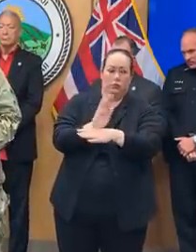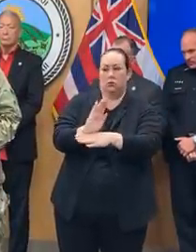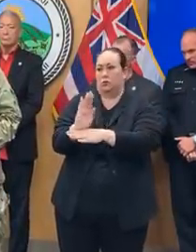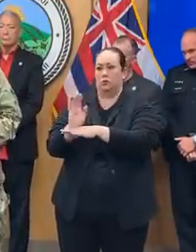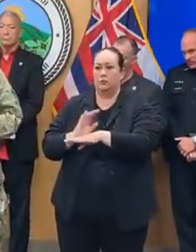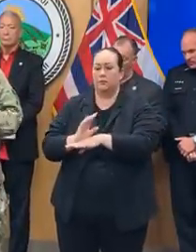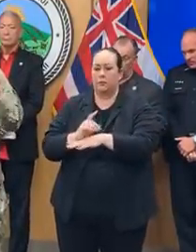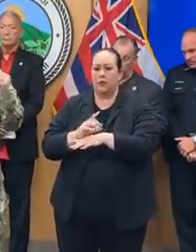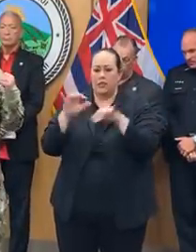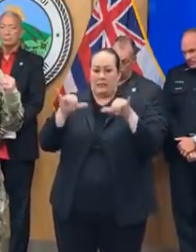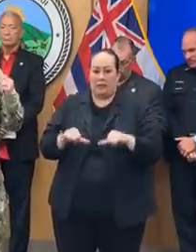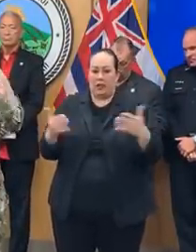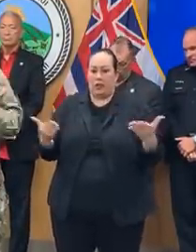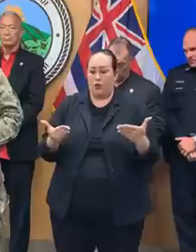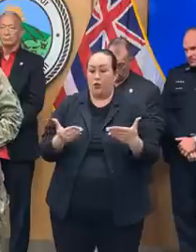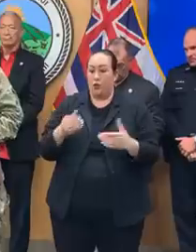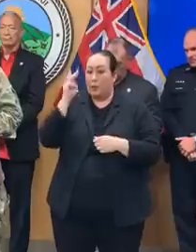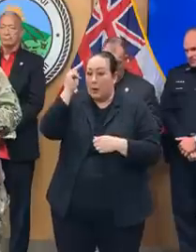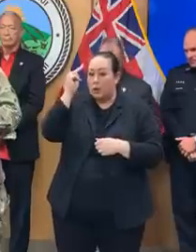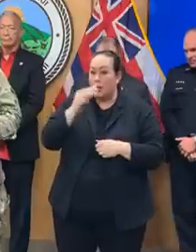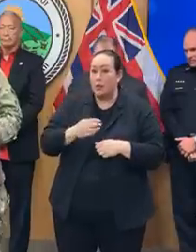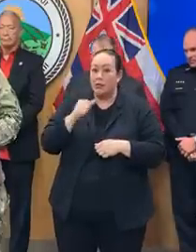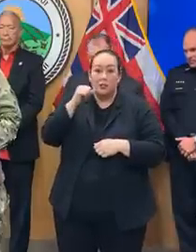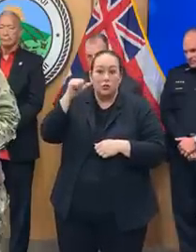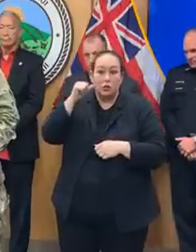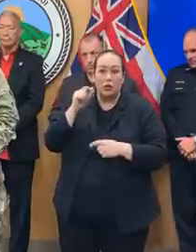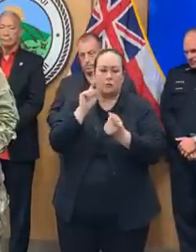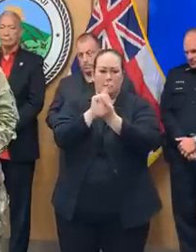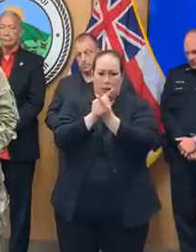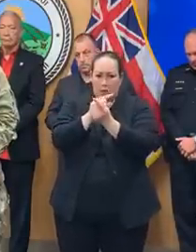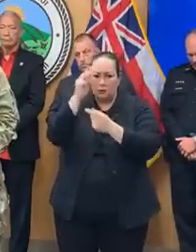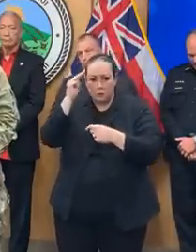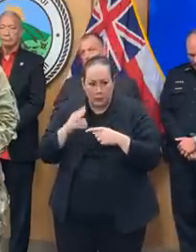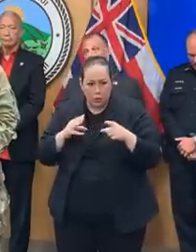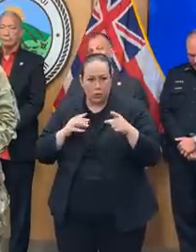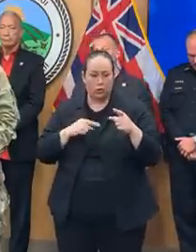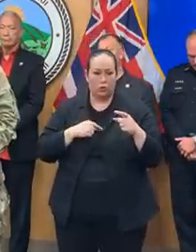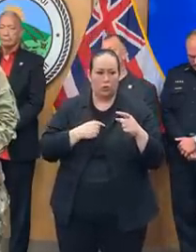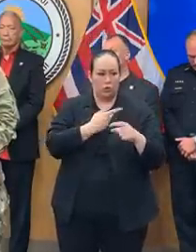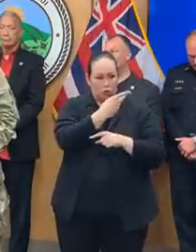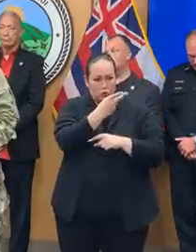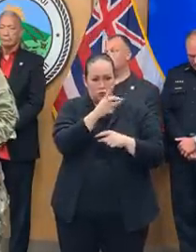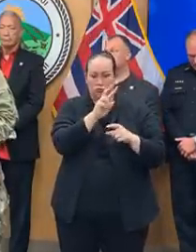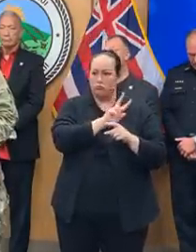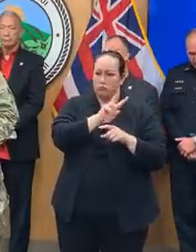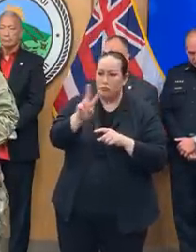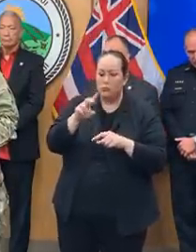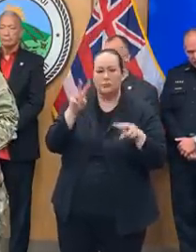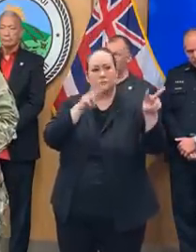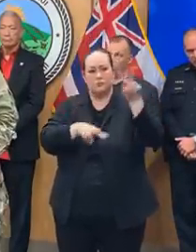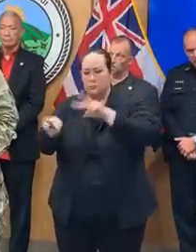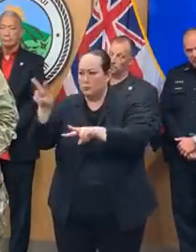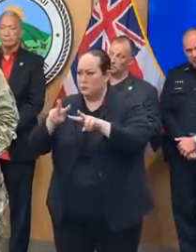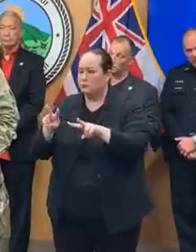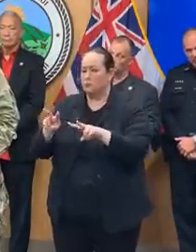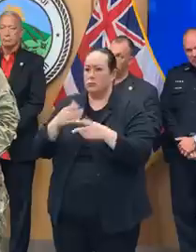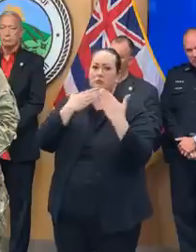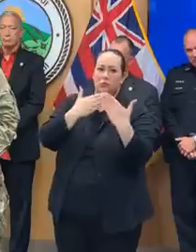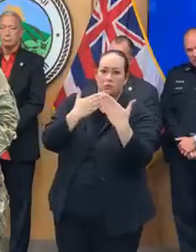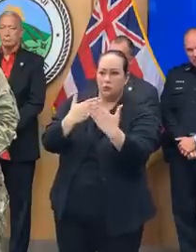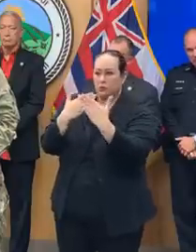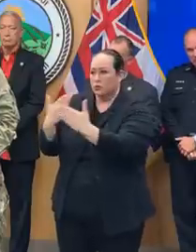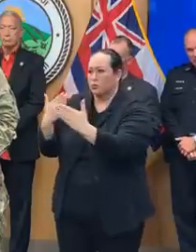day here. He met with the mayor. He went out to the impact zone. He personally thanked a lot of the workers that were out there. He